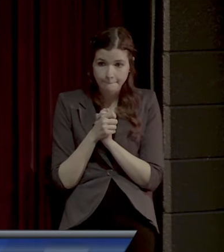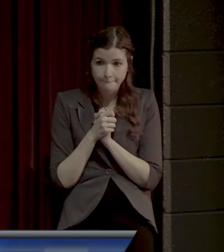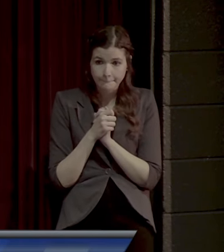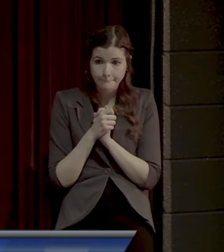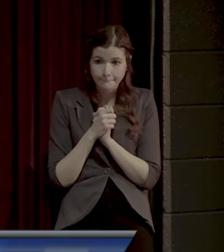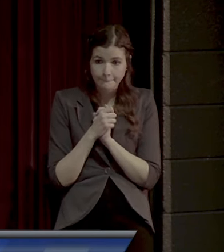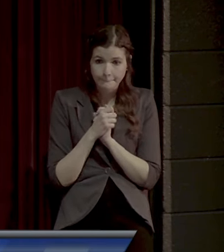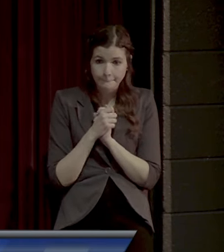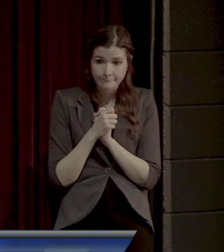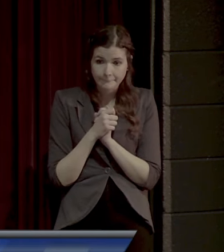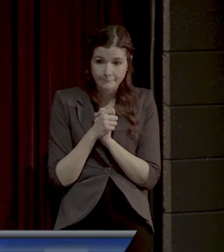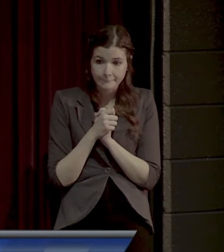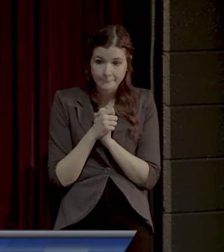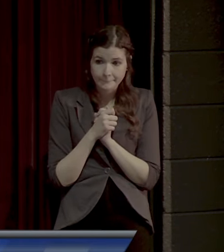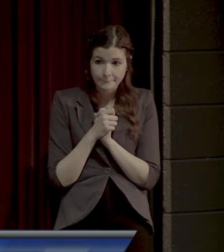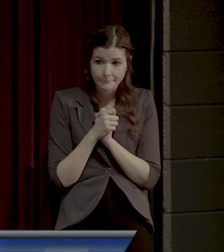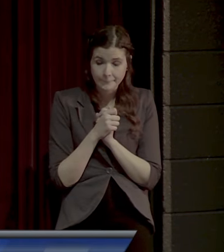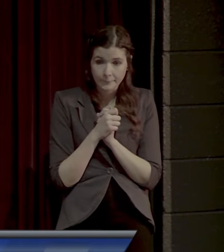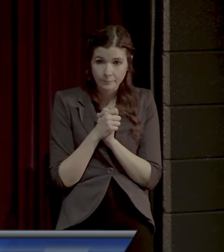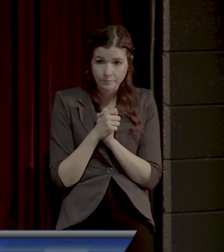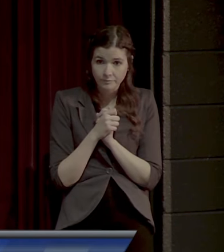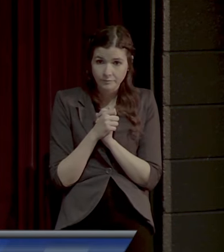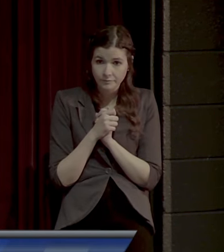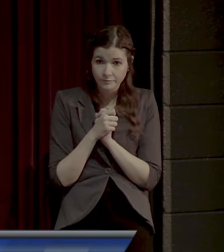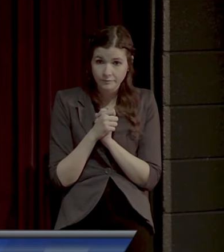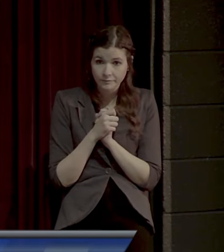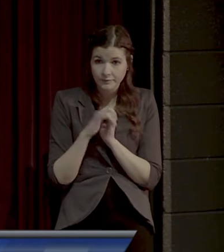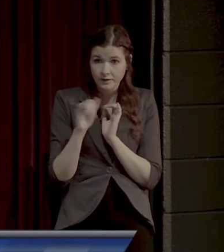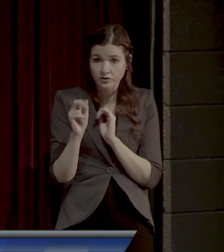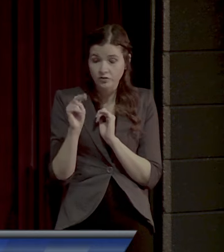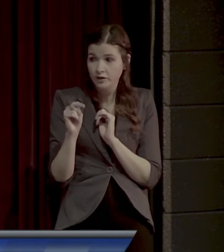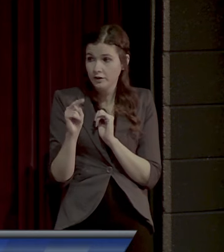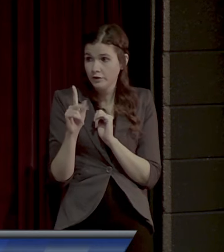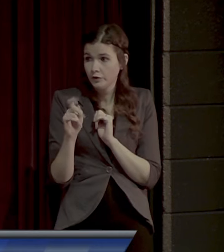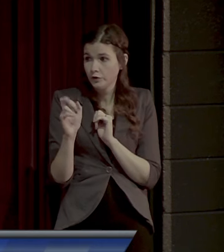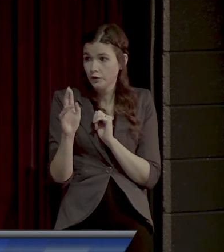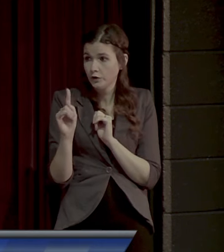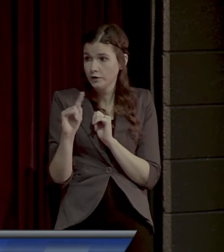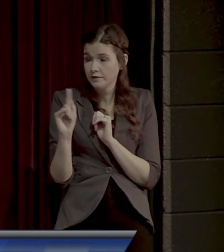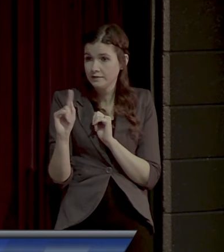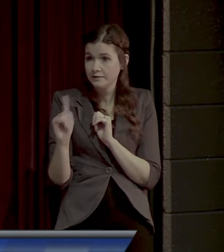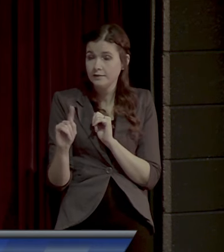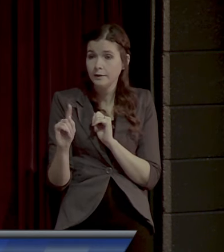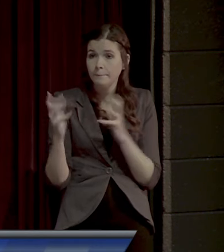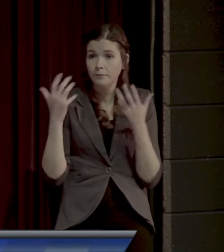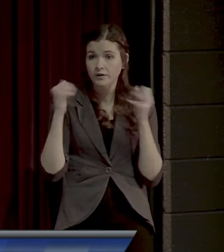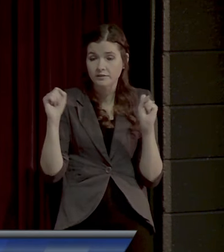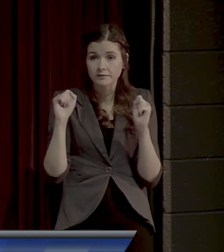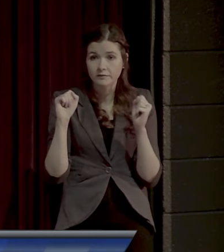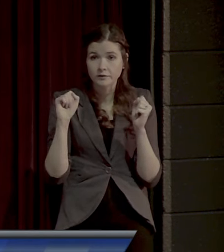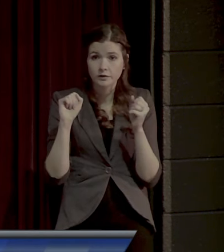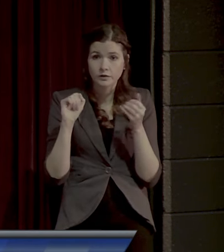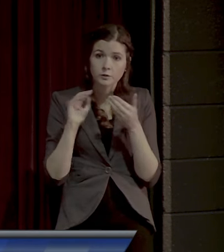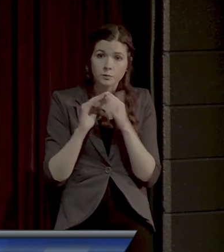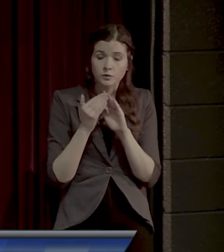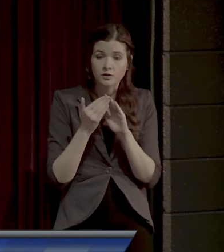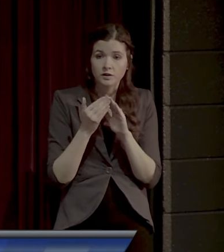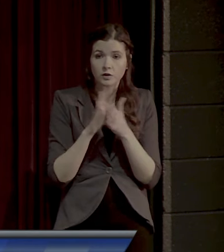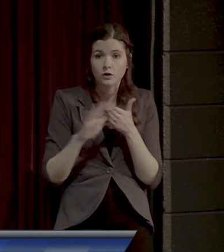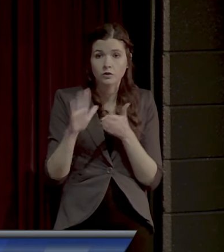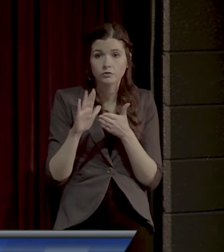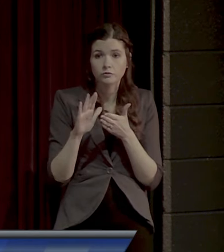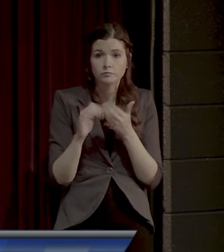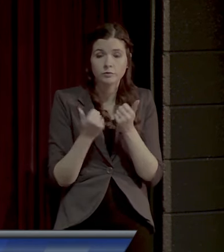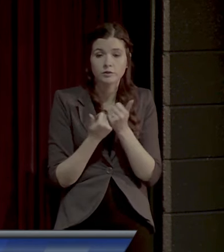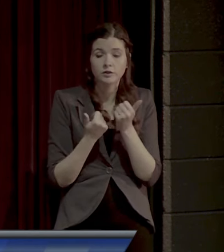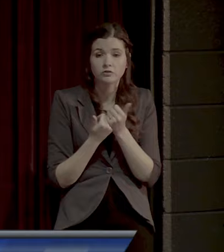Jan Kurtz, president of the Community College Foundation, will now